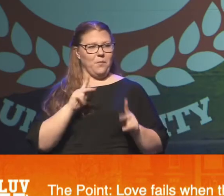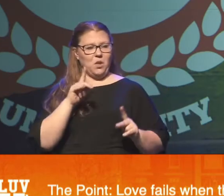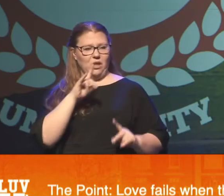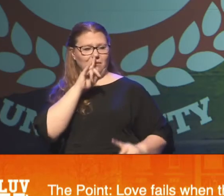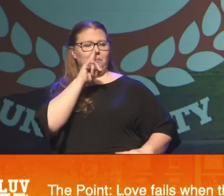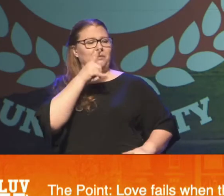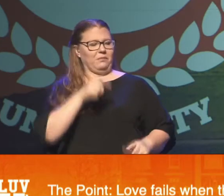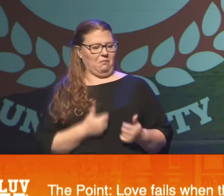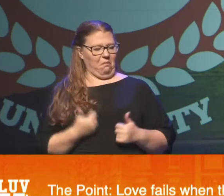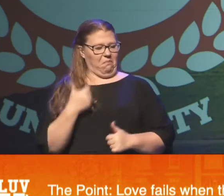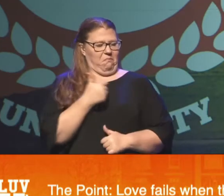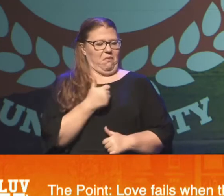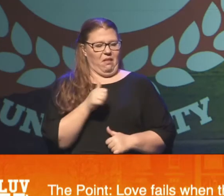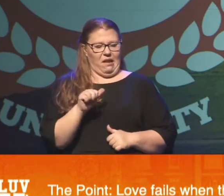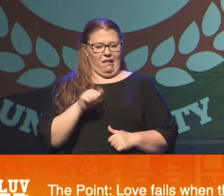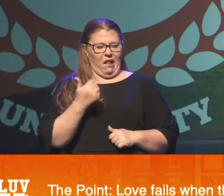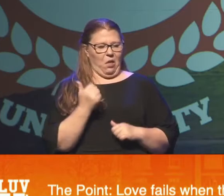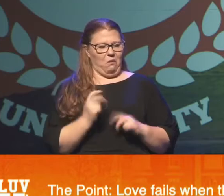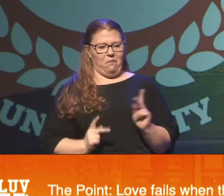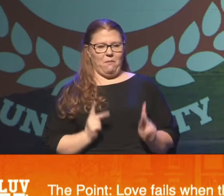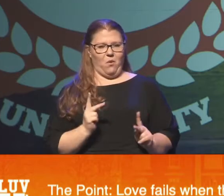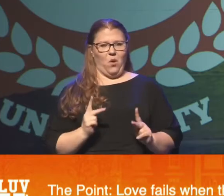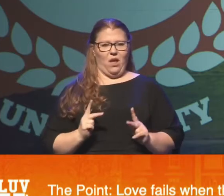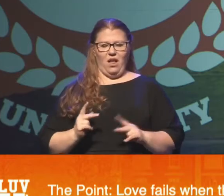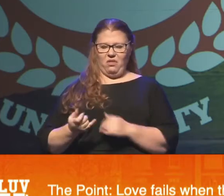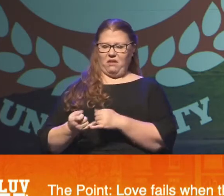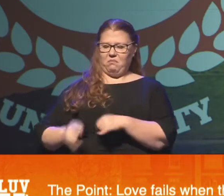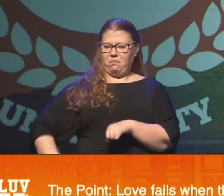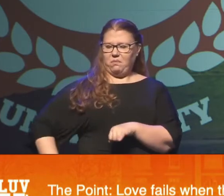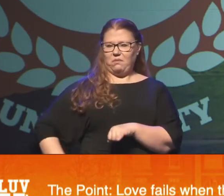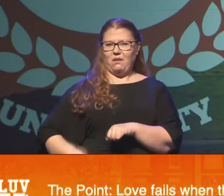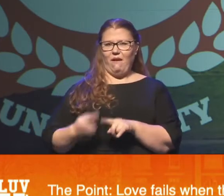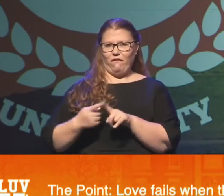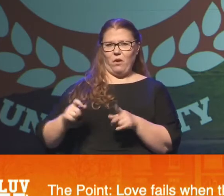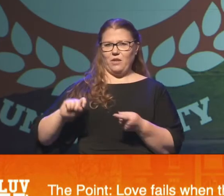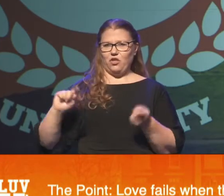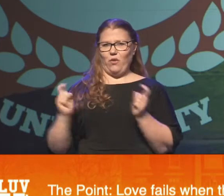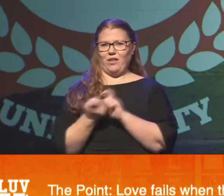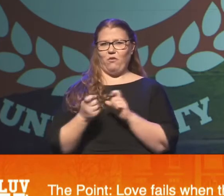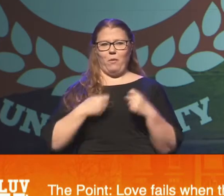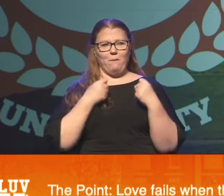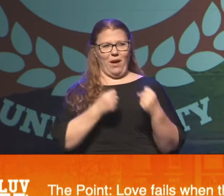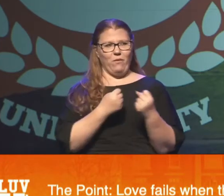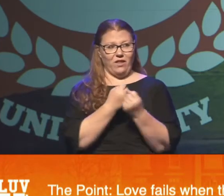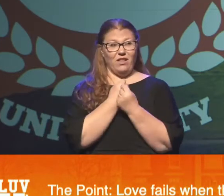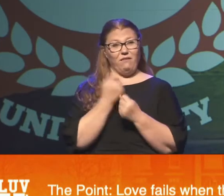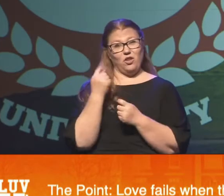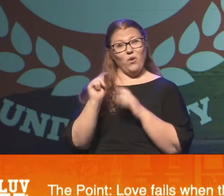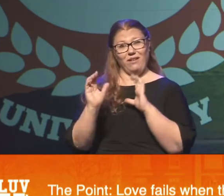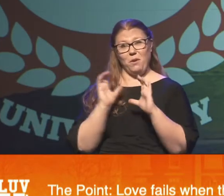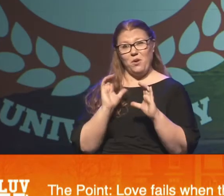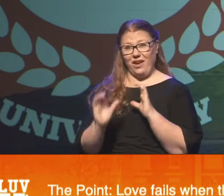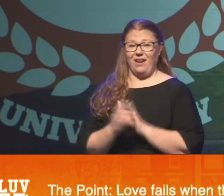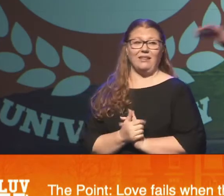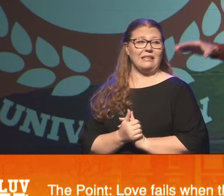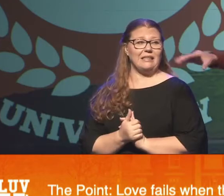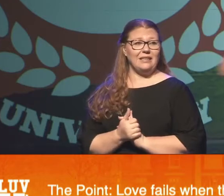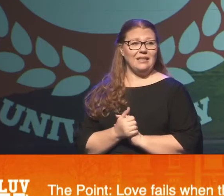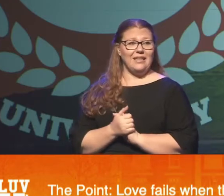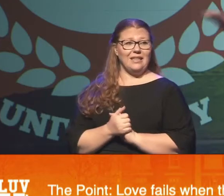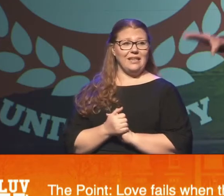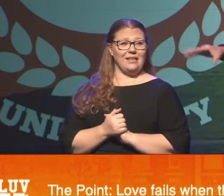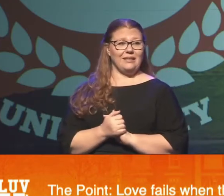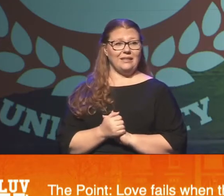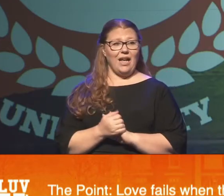so superior to others, they've sealed themselves off from the transforming power of the very love that they're trying to communicate. It's not that they might not